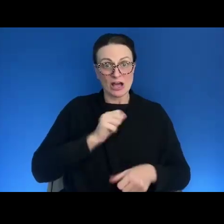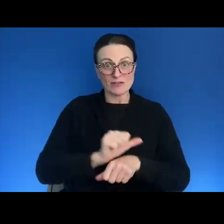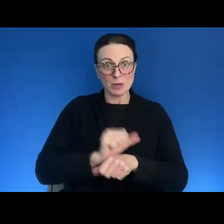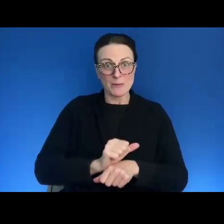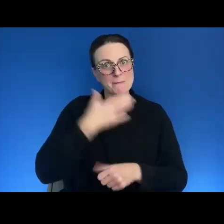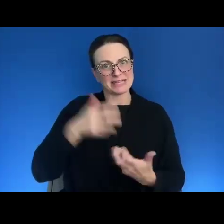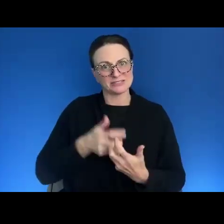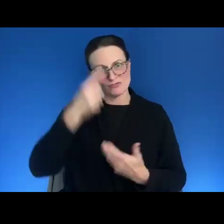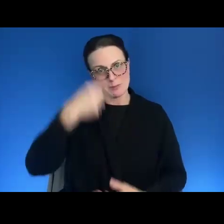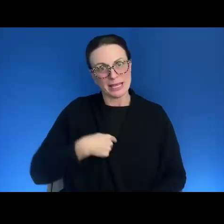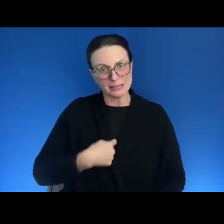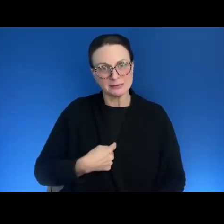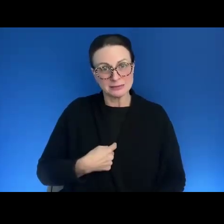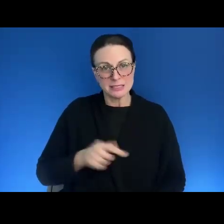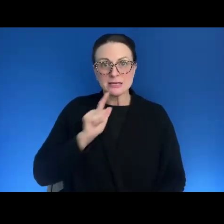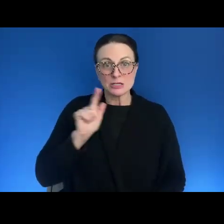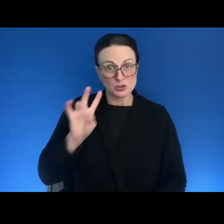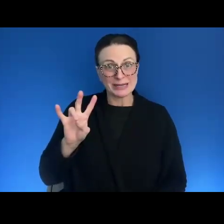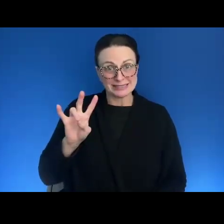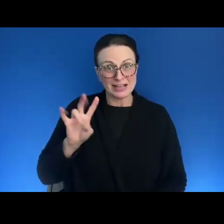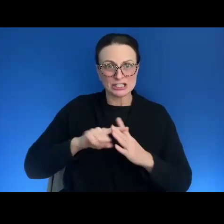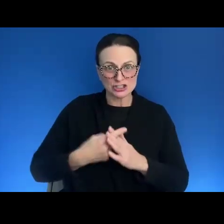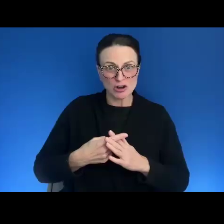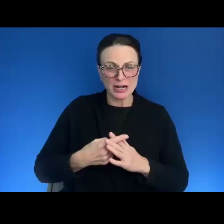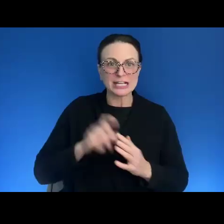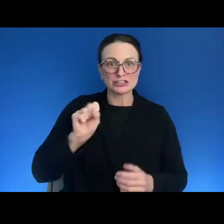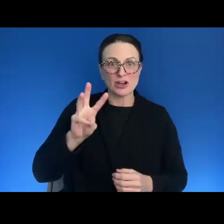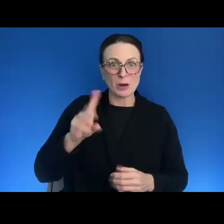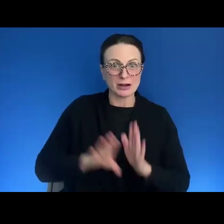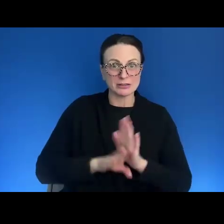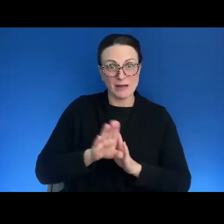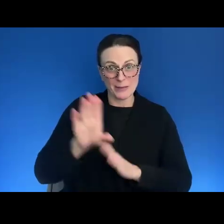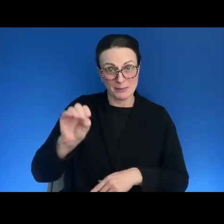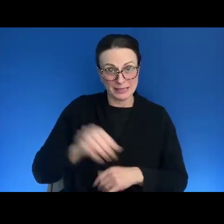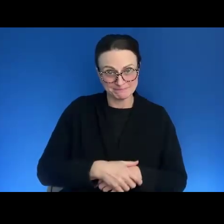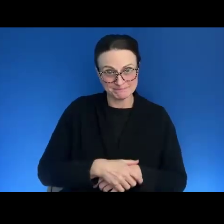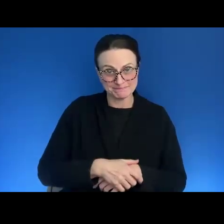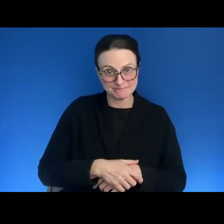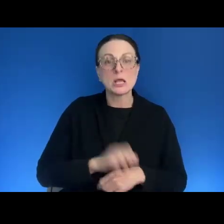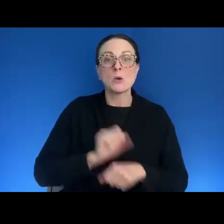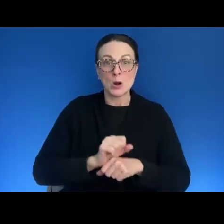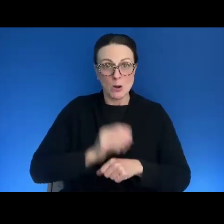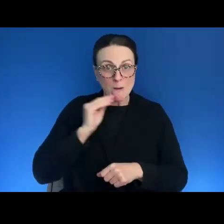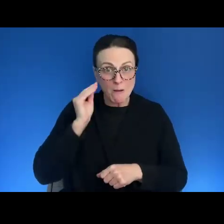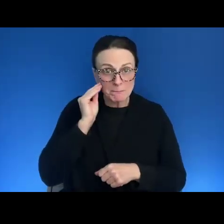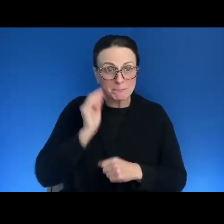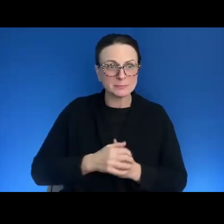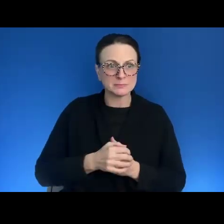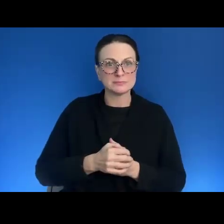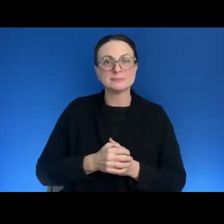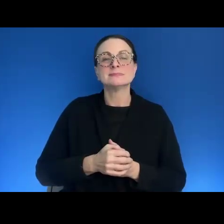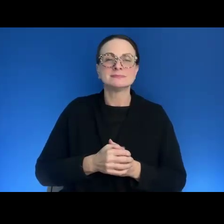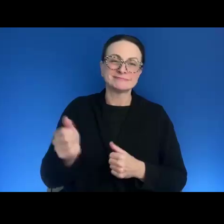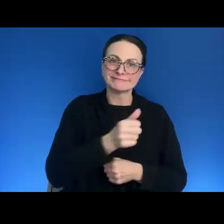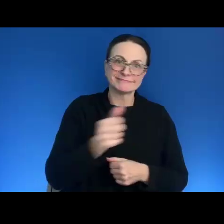fit for me. So I was 27 when I started a software development company. I was able to work from home and in an